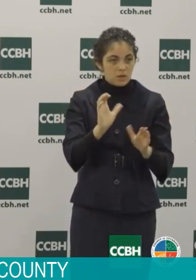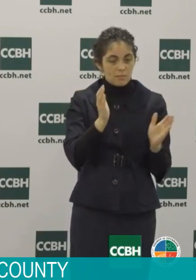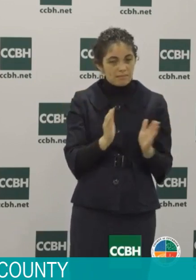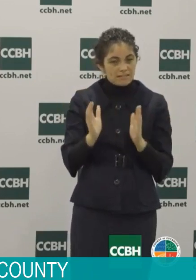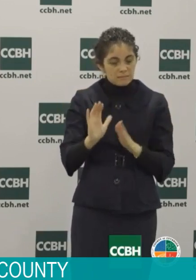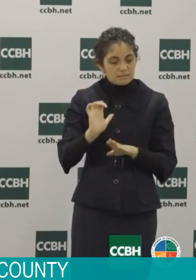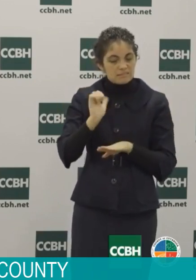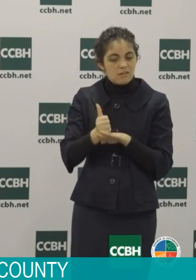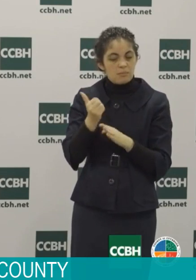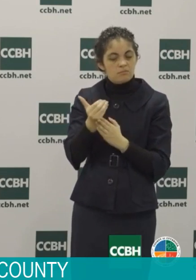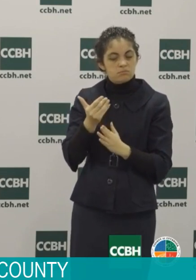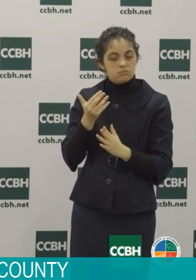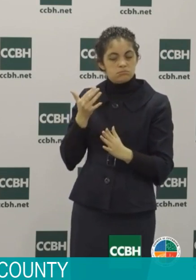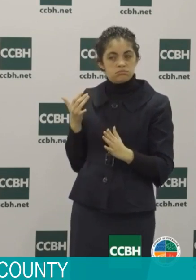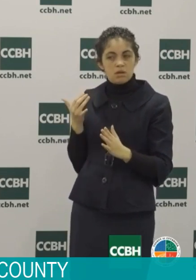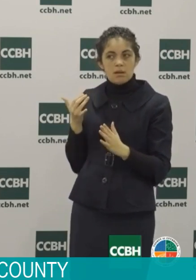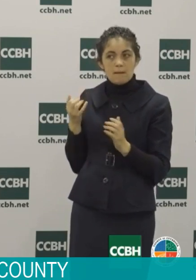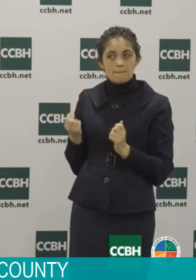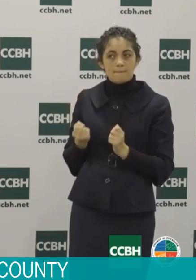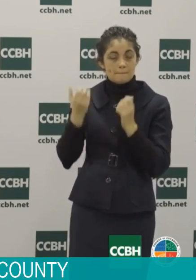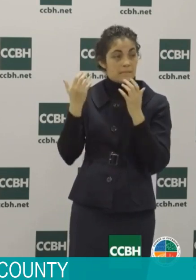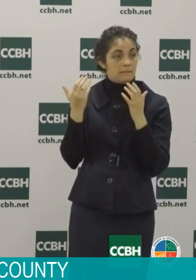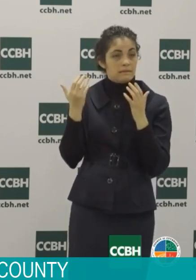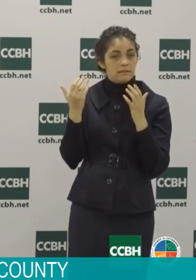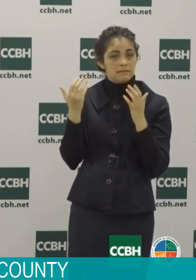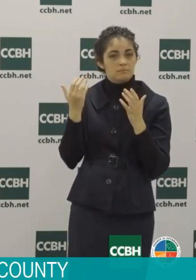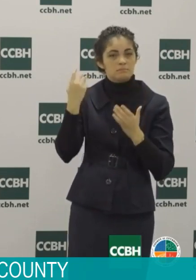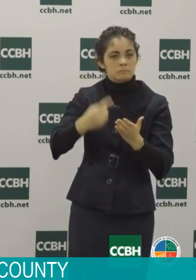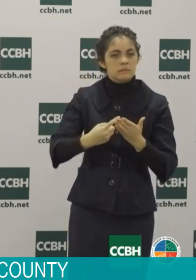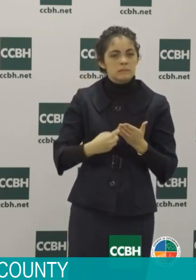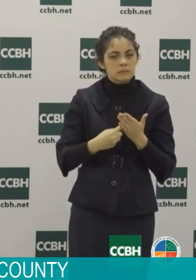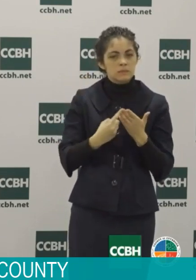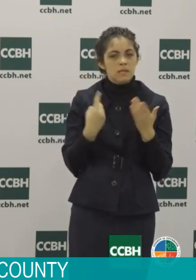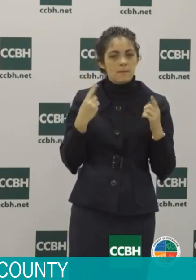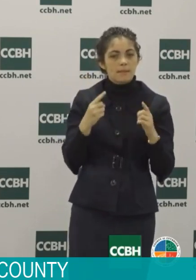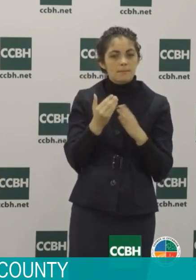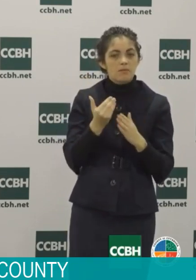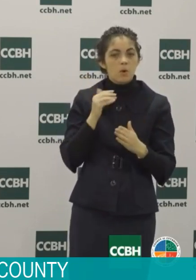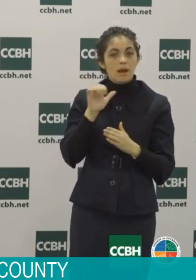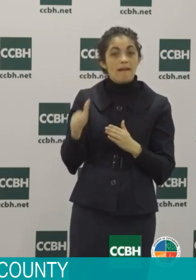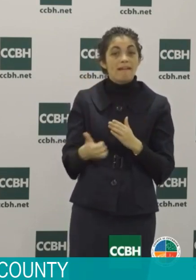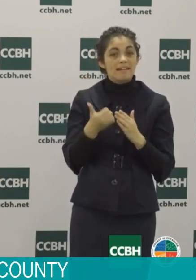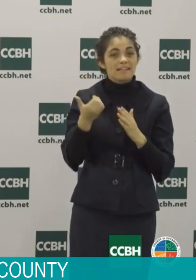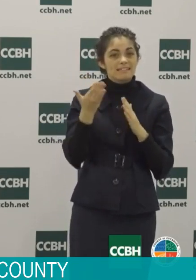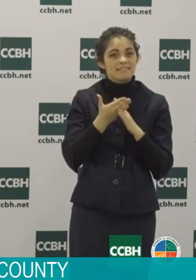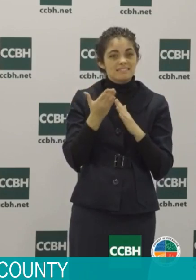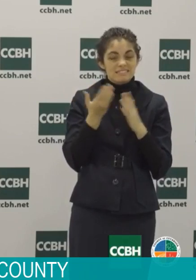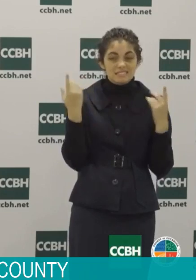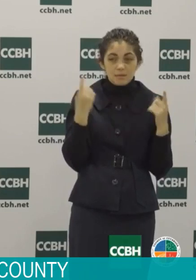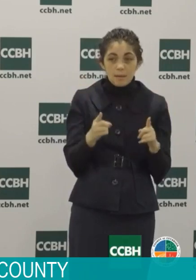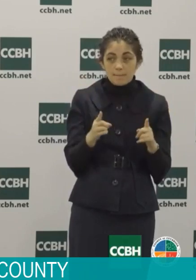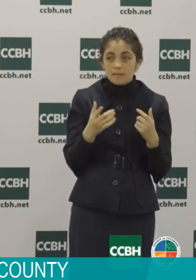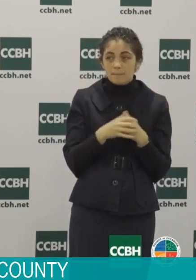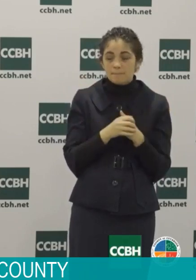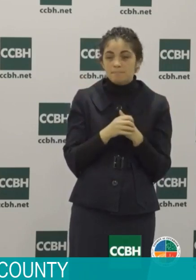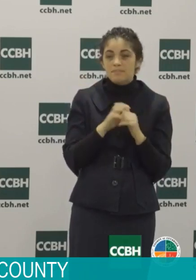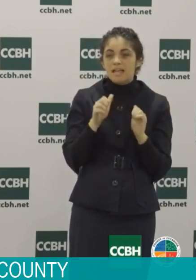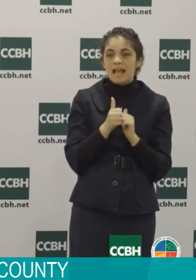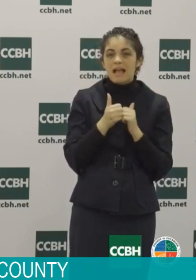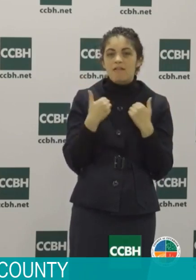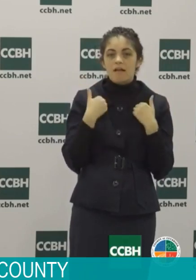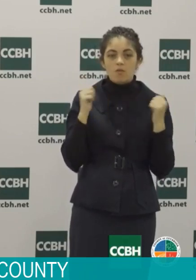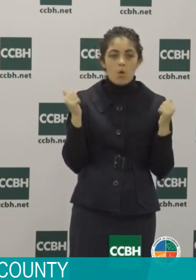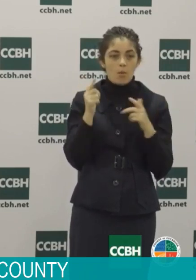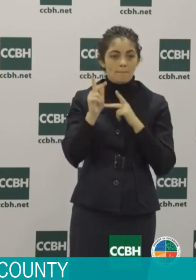quite some time, and we had lots of discussion prior to there being any cases in any correctional facilities about how to keep